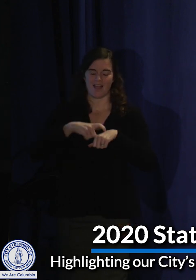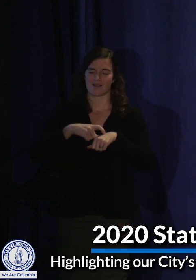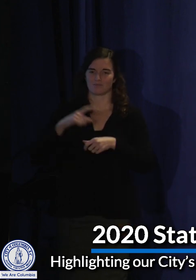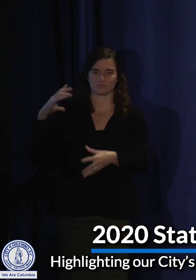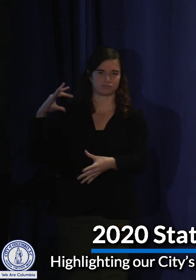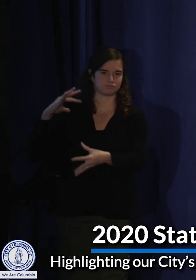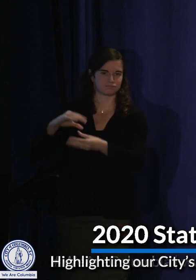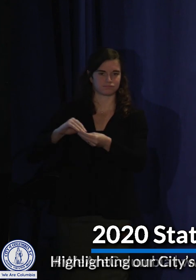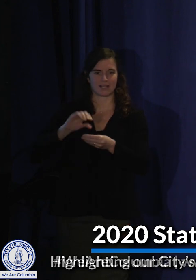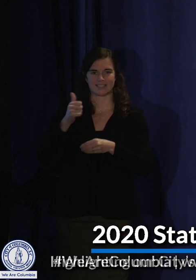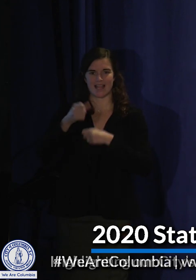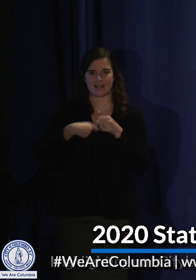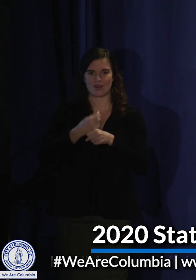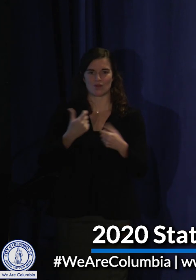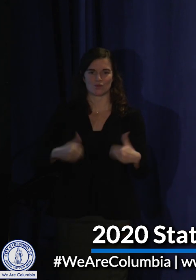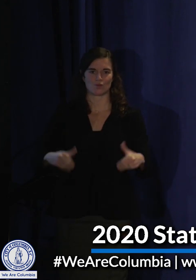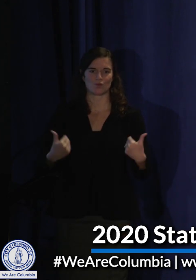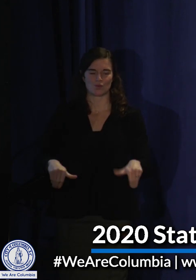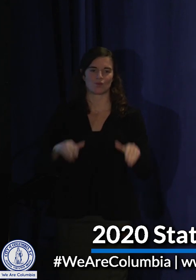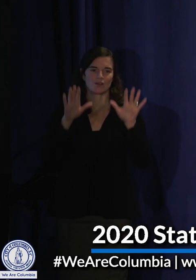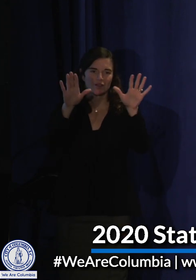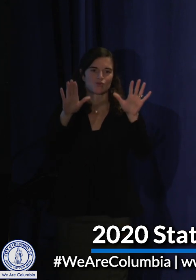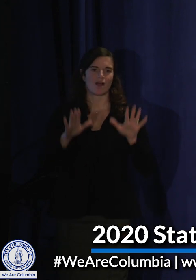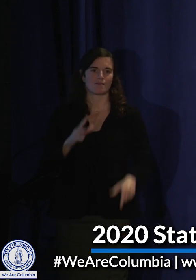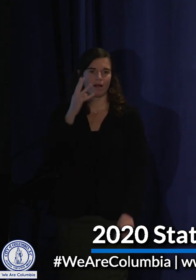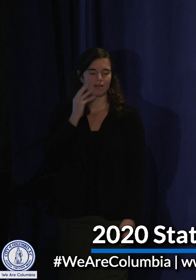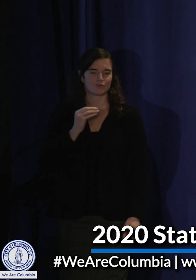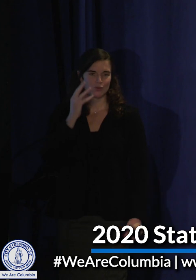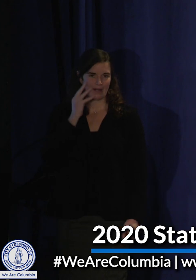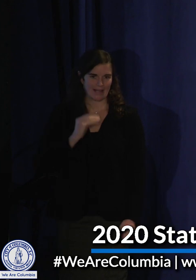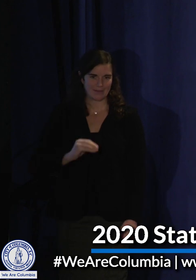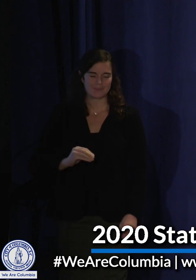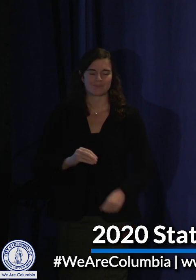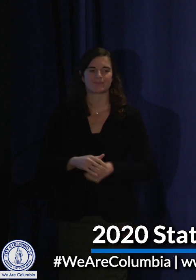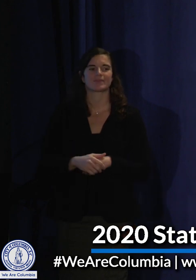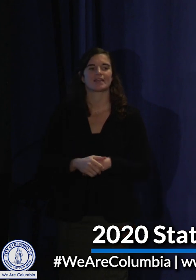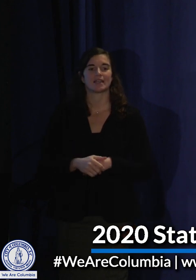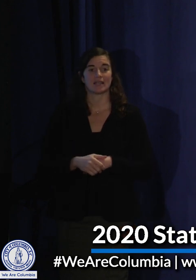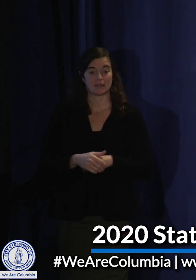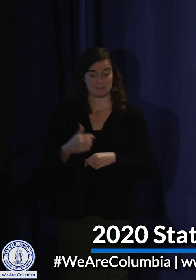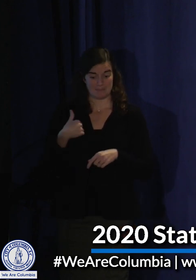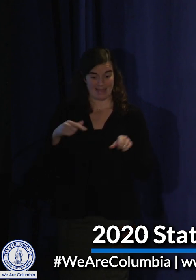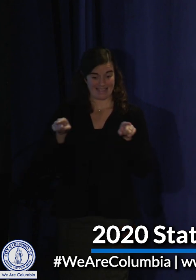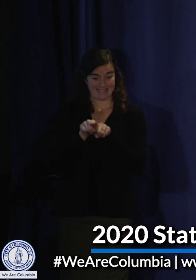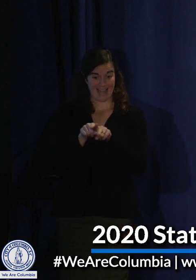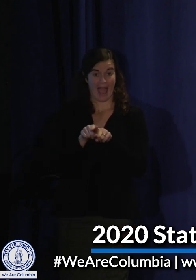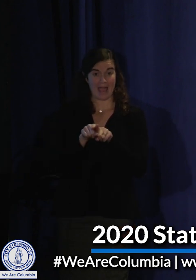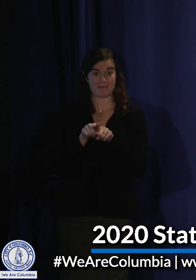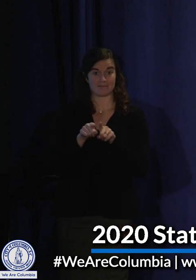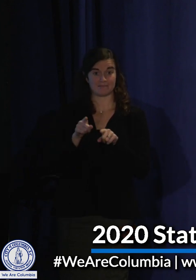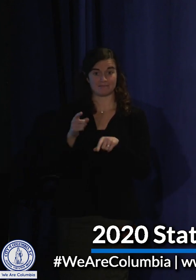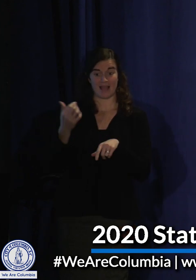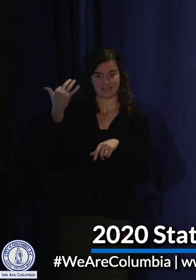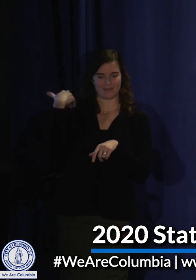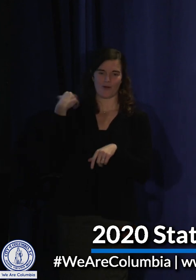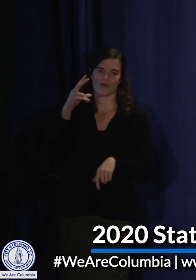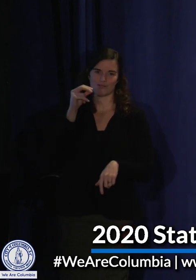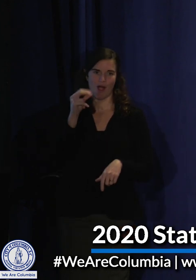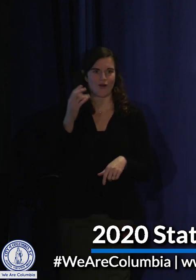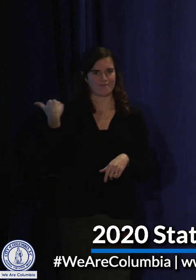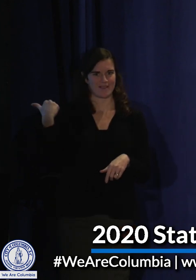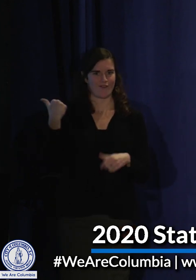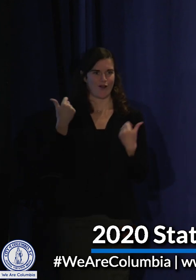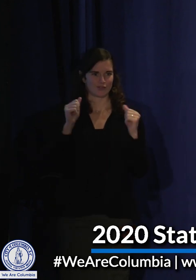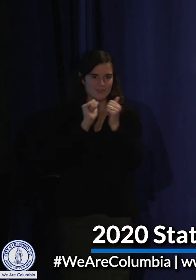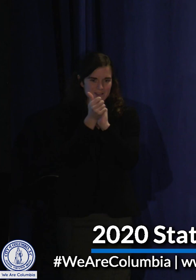incredible journey. While I'm not the same young man that I once was, I did try to compete with Ed and Sam and